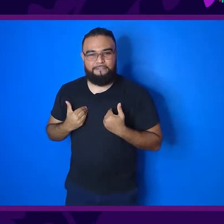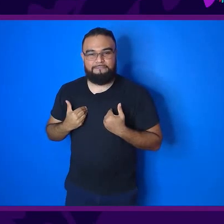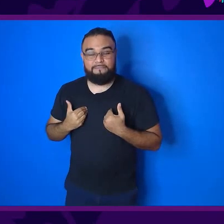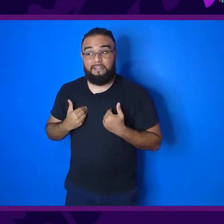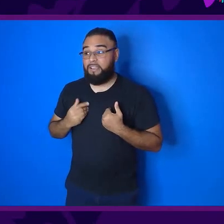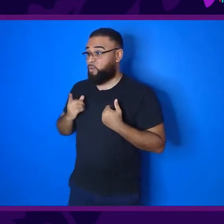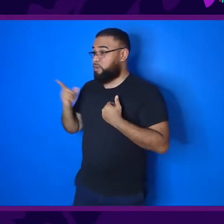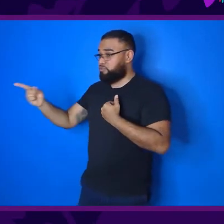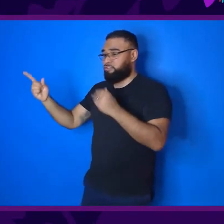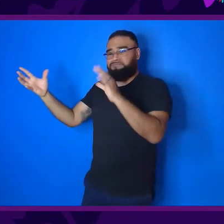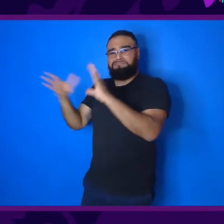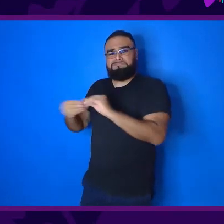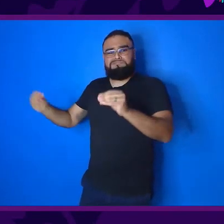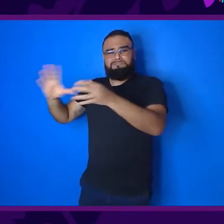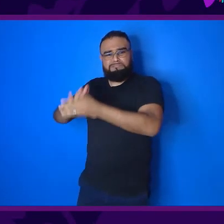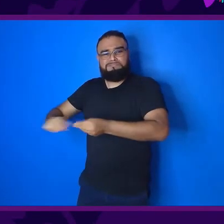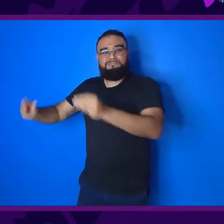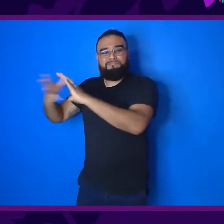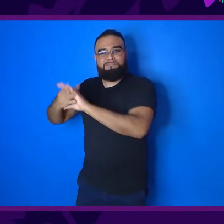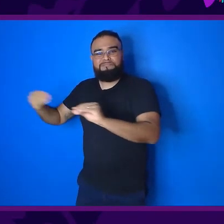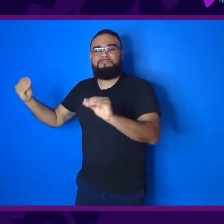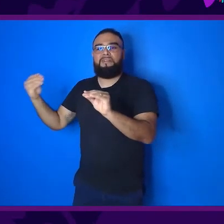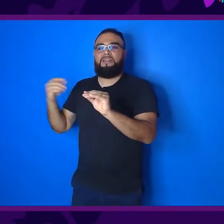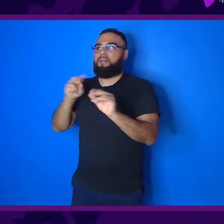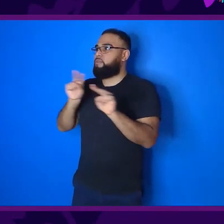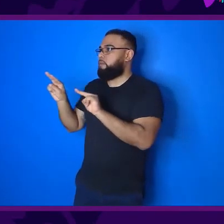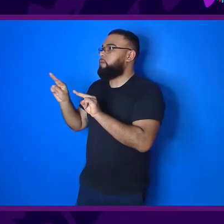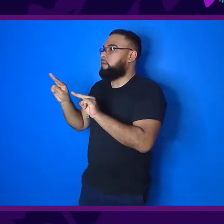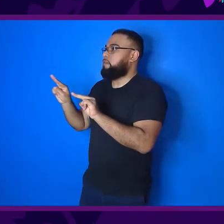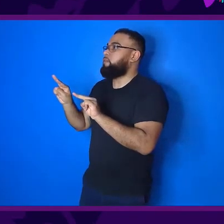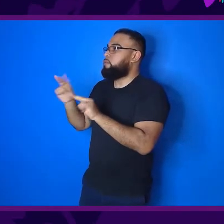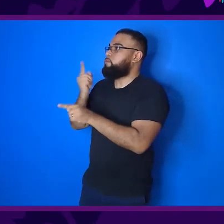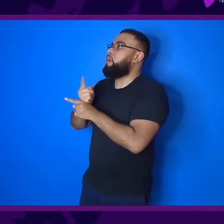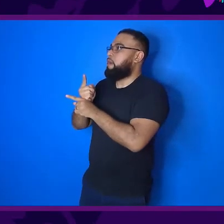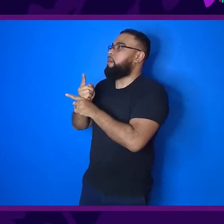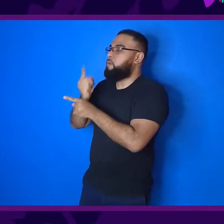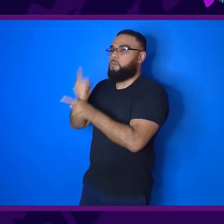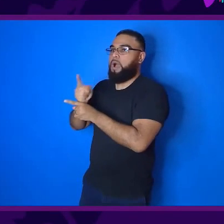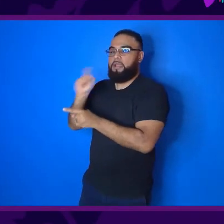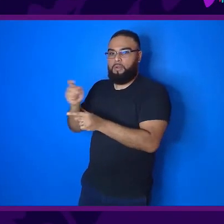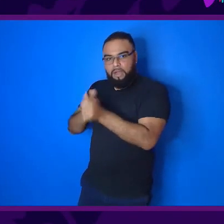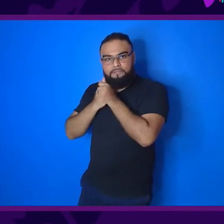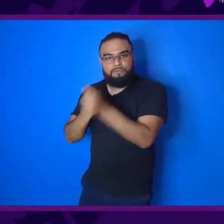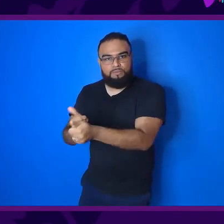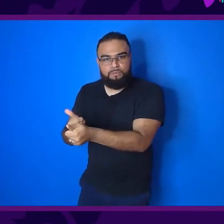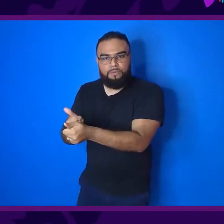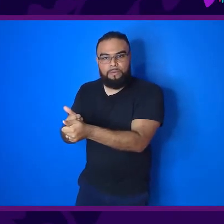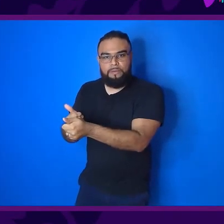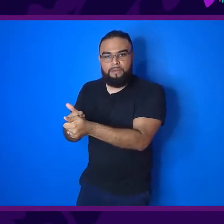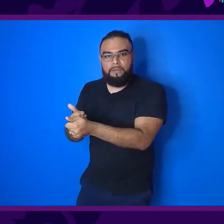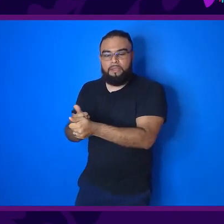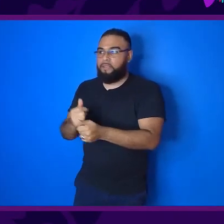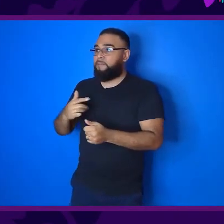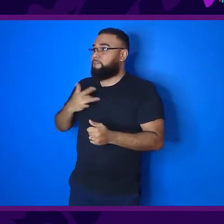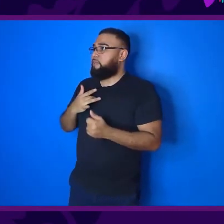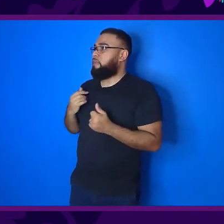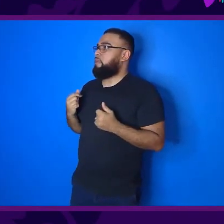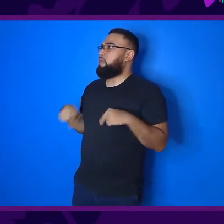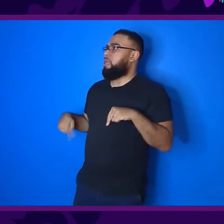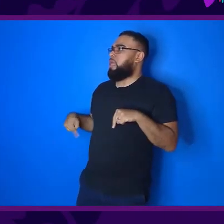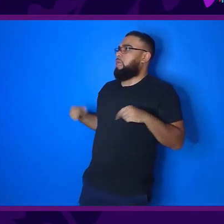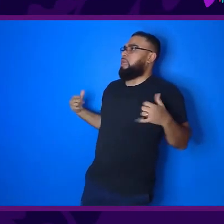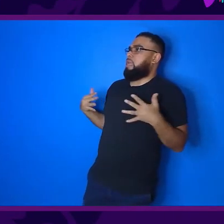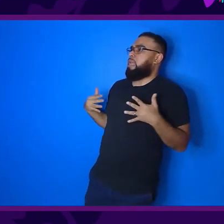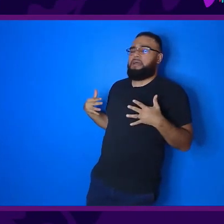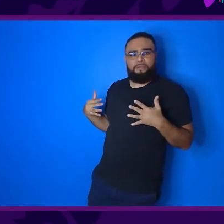she wants you to do, that you've got to do it. But she does it in such a way that you're not intimidated. So she's brought along a lot